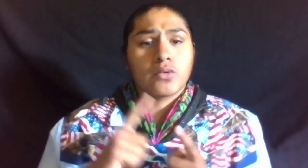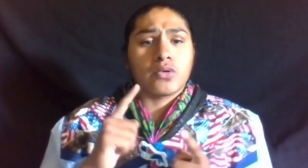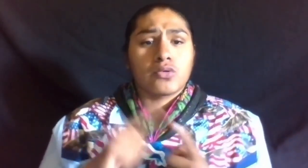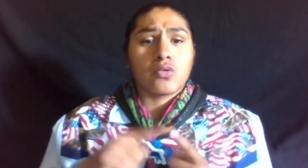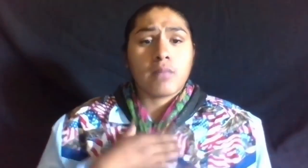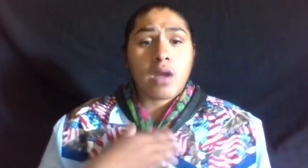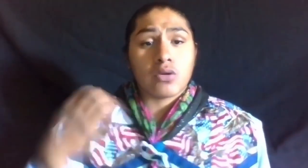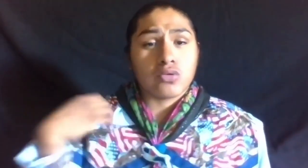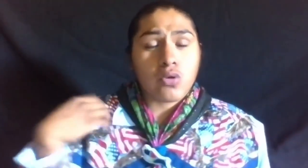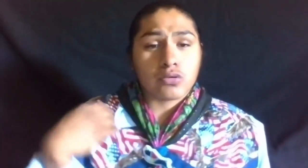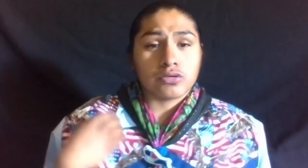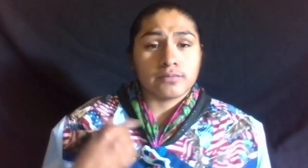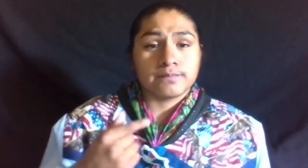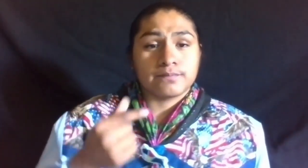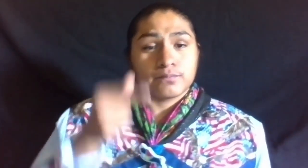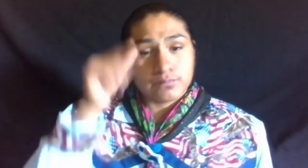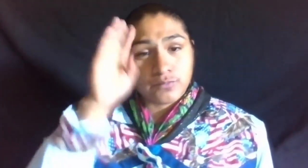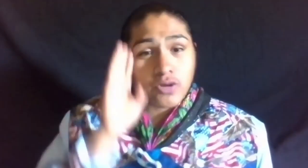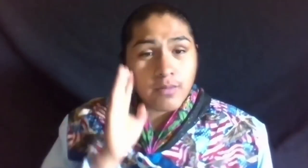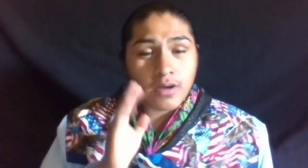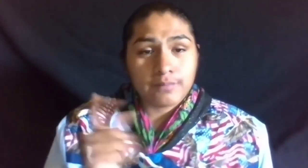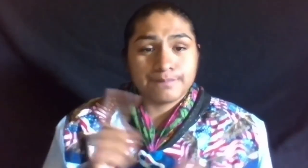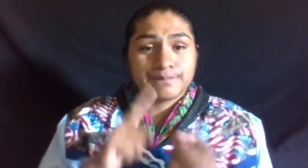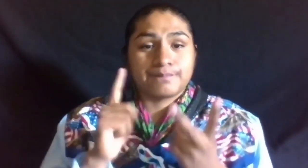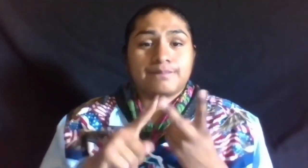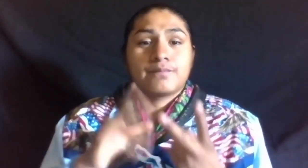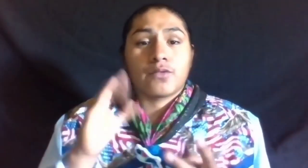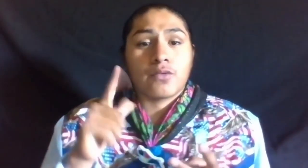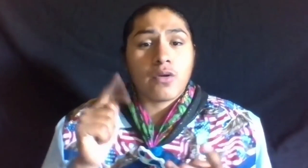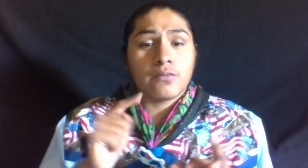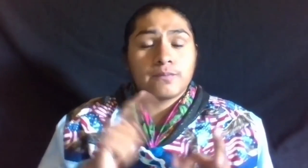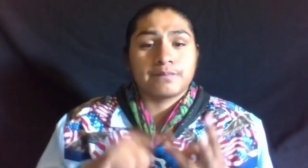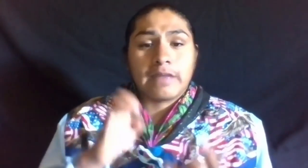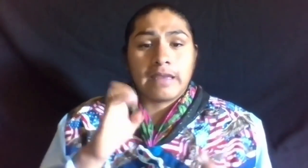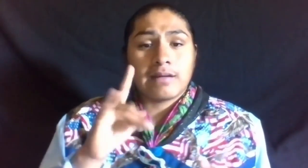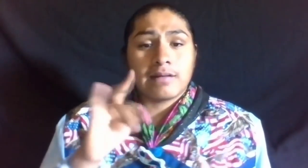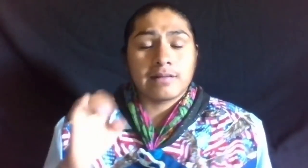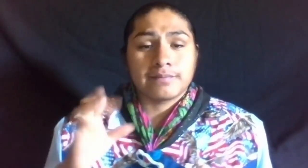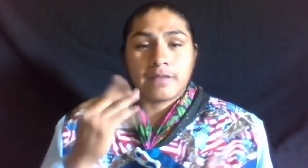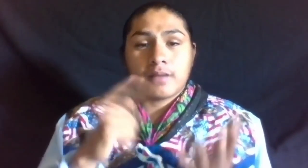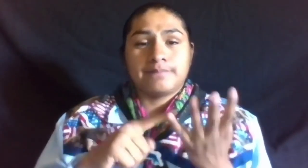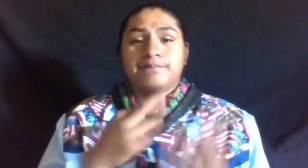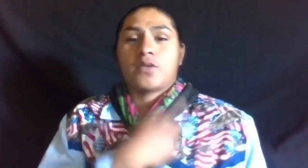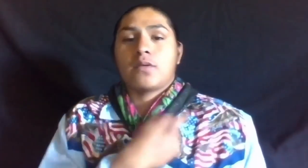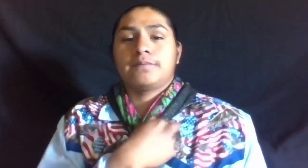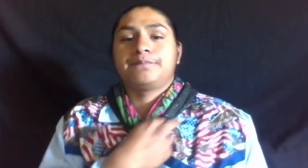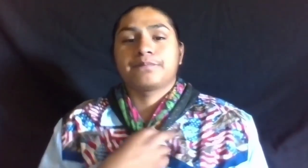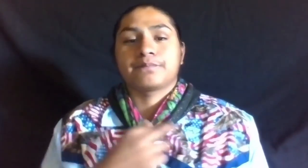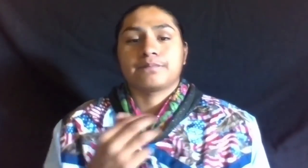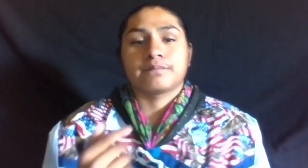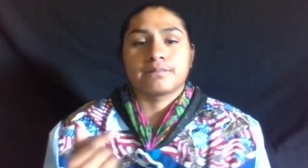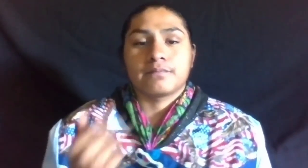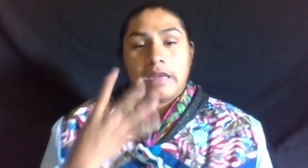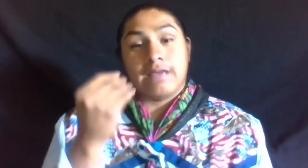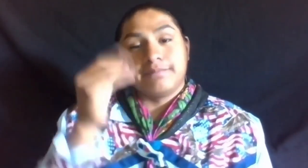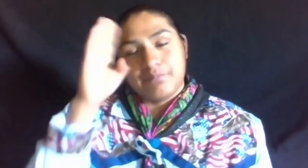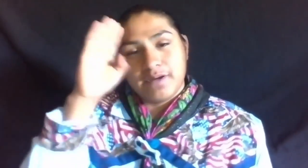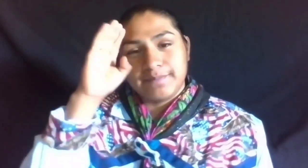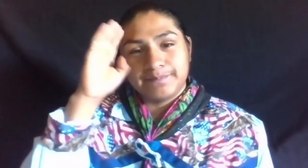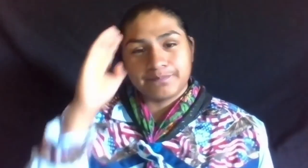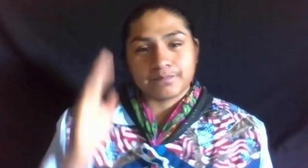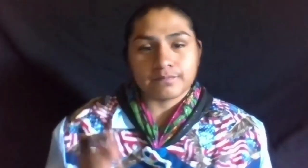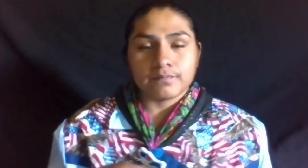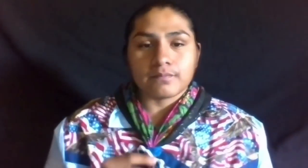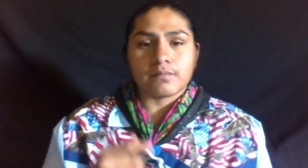To my coaches, Gerald, Colt, Eddie, Rolando, and